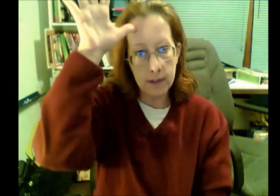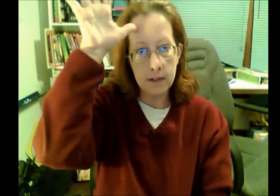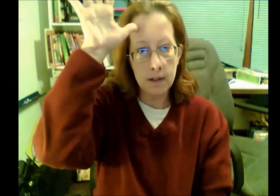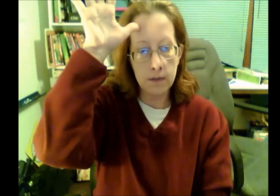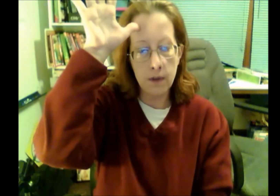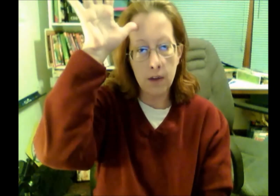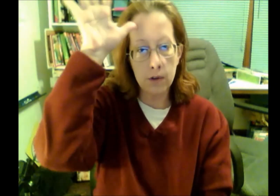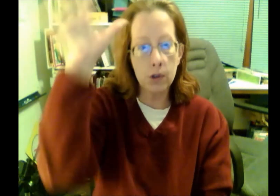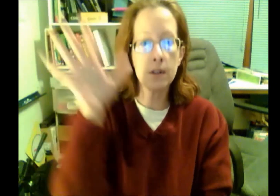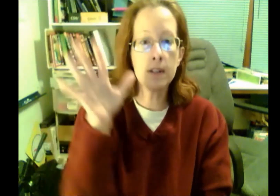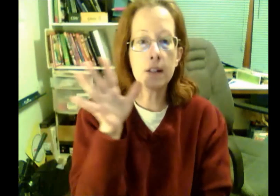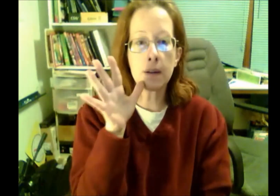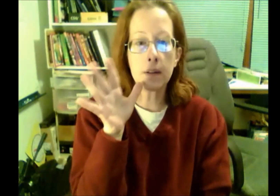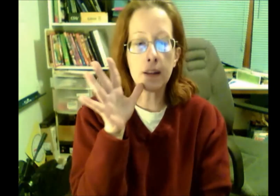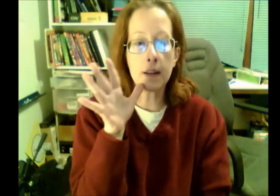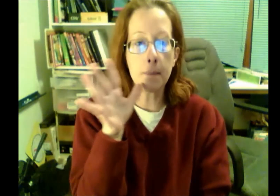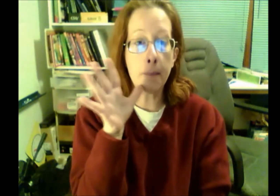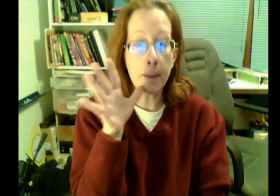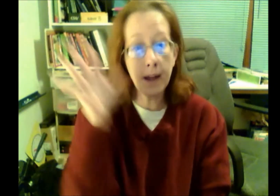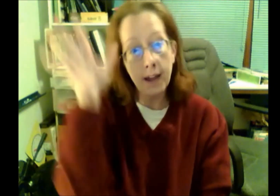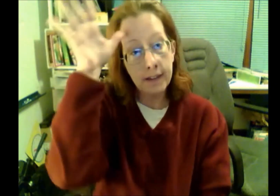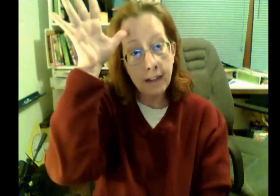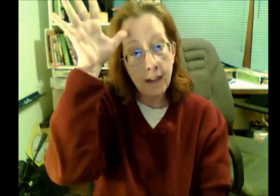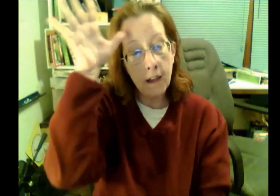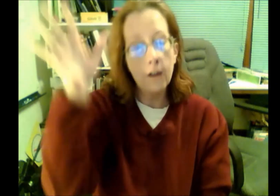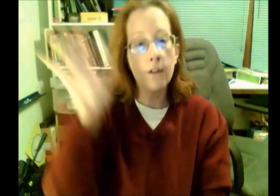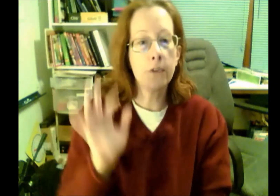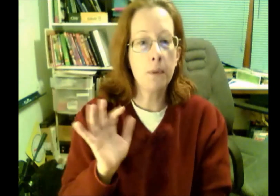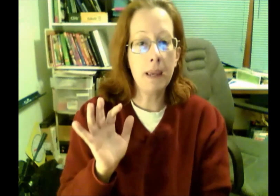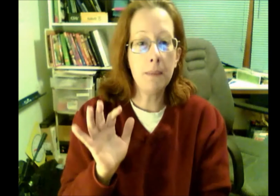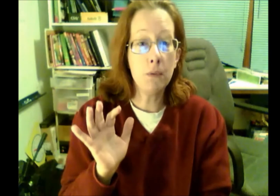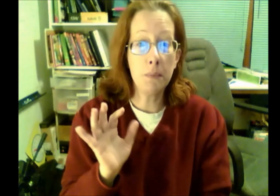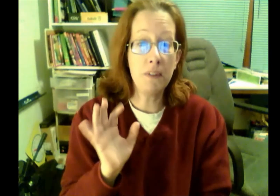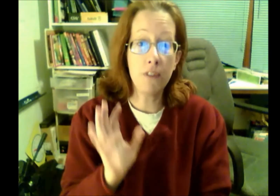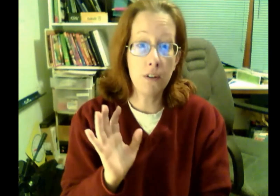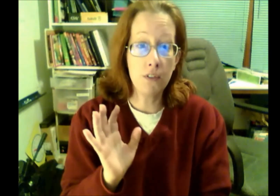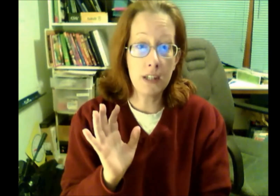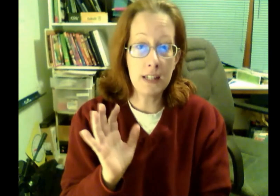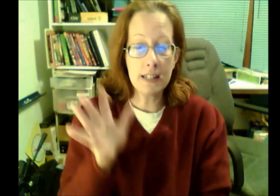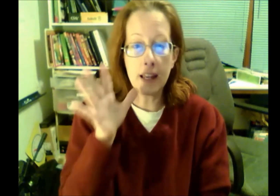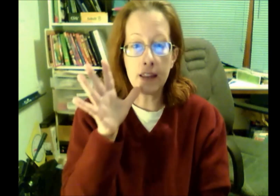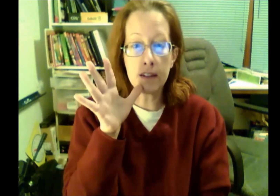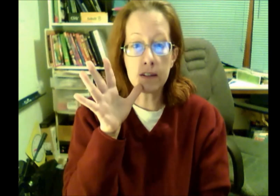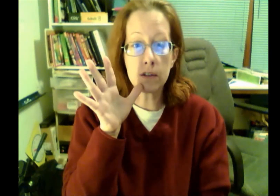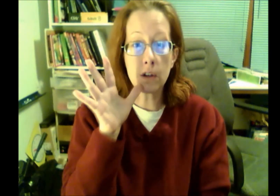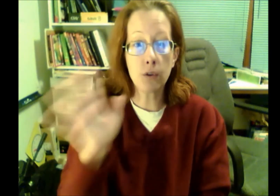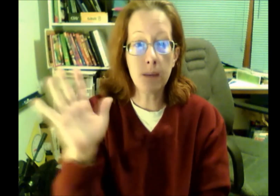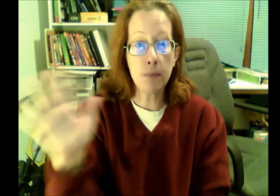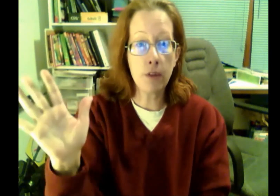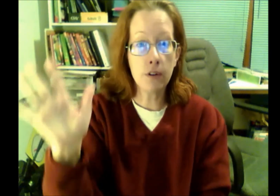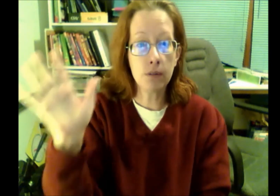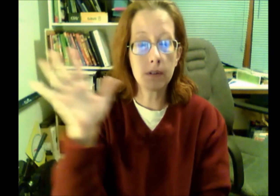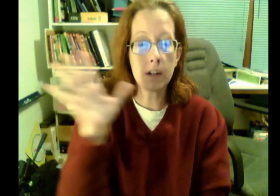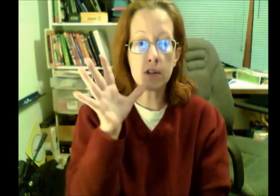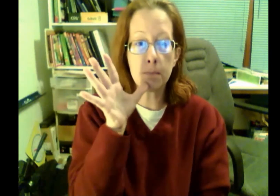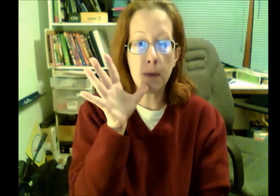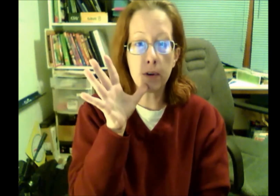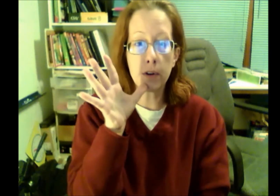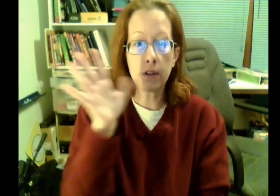this is father. So you can see like mama and dada for a baby would be very, very easy. And this is grandmother. It's just mother and